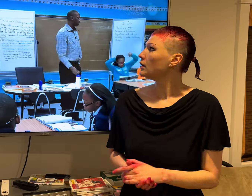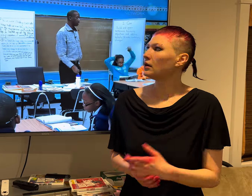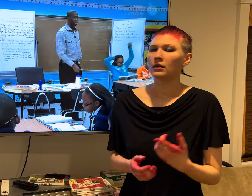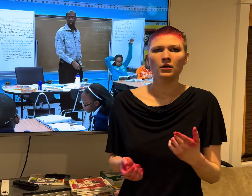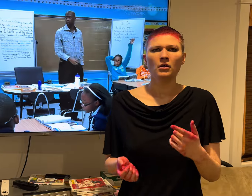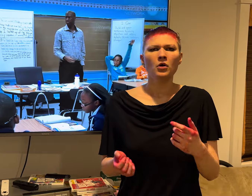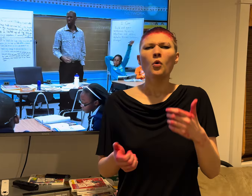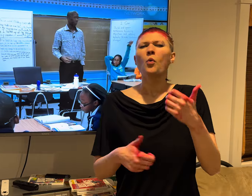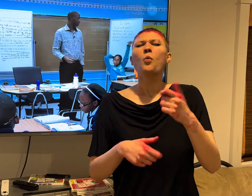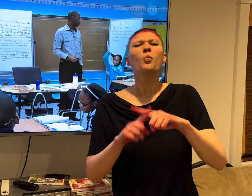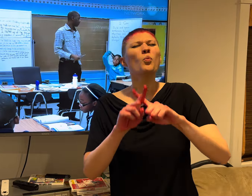sentence?